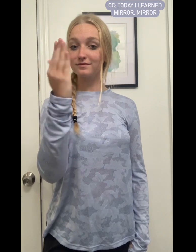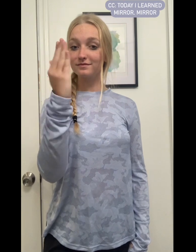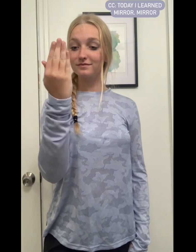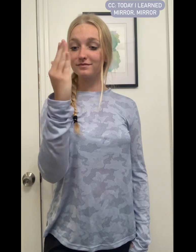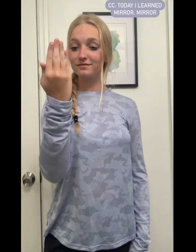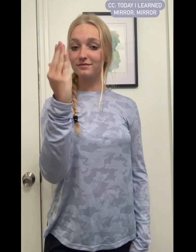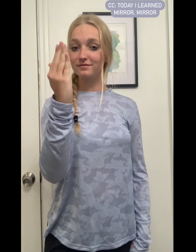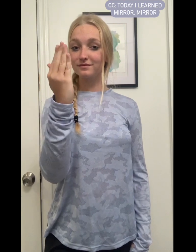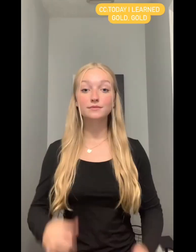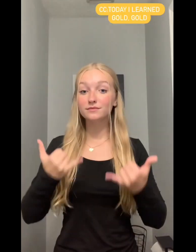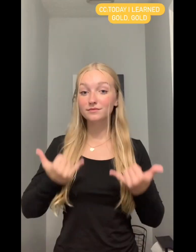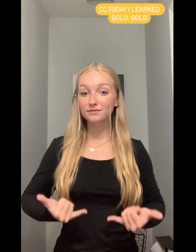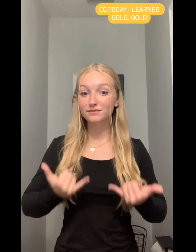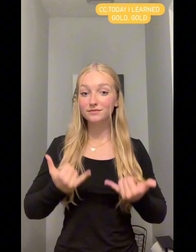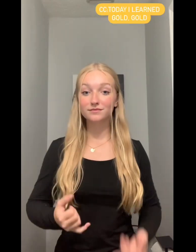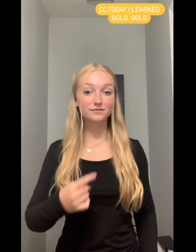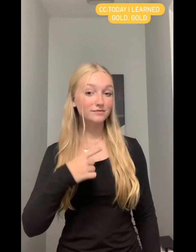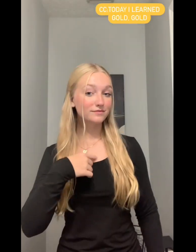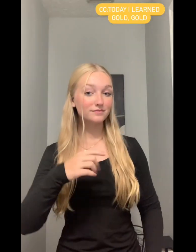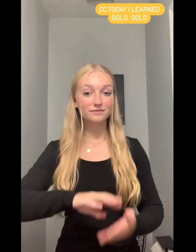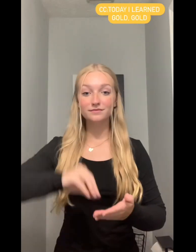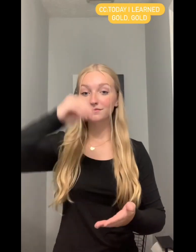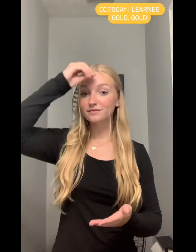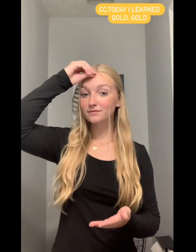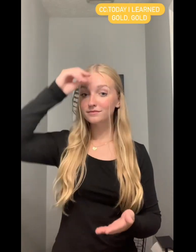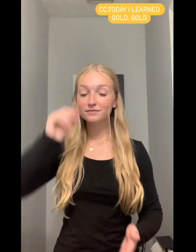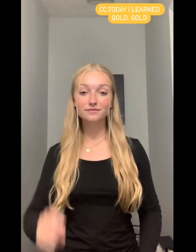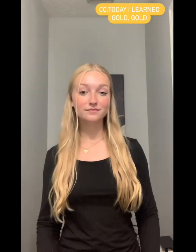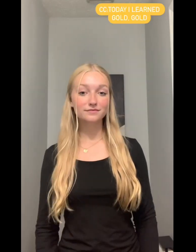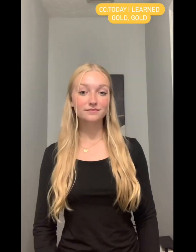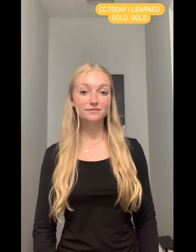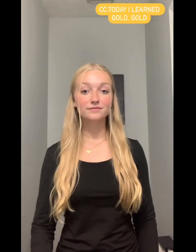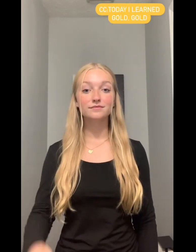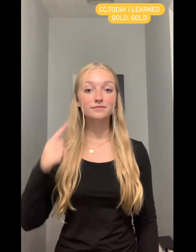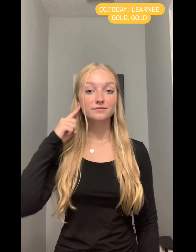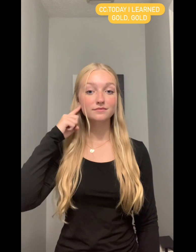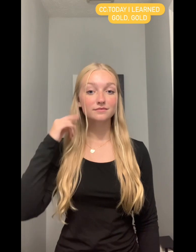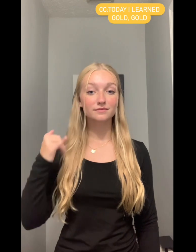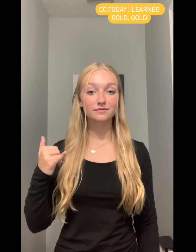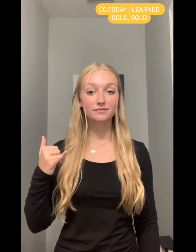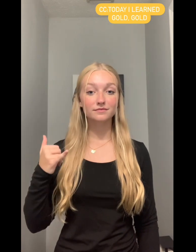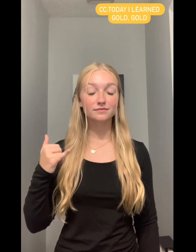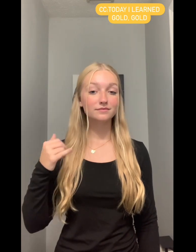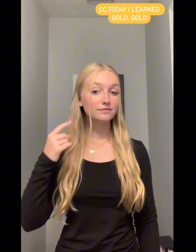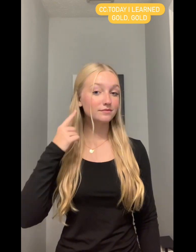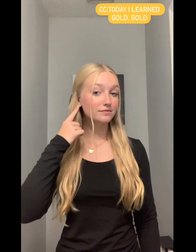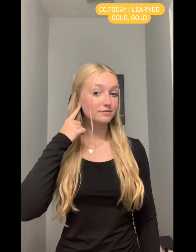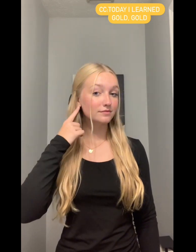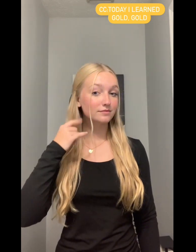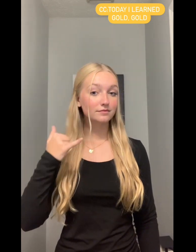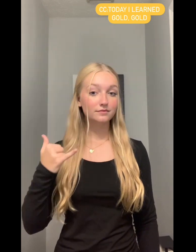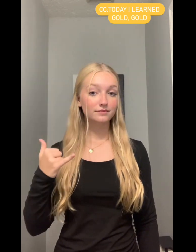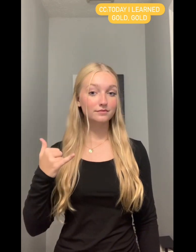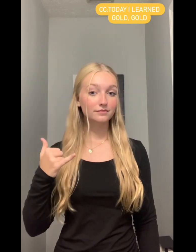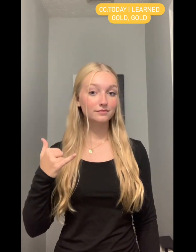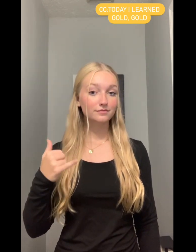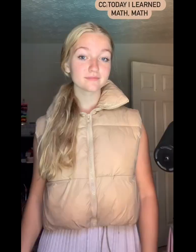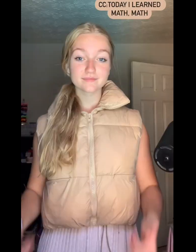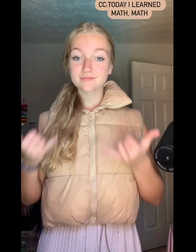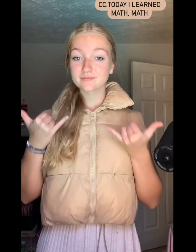mirror. Today I learned gold, gold.